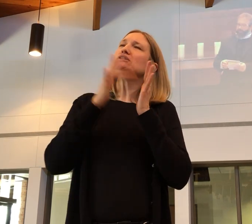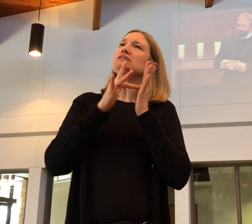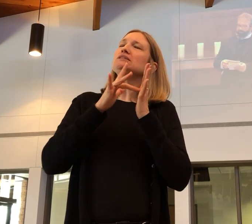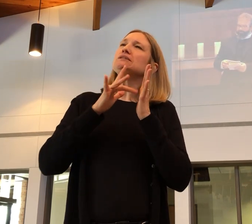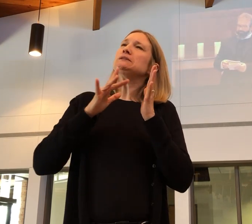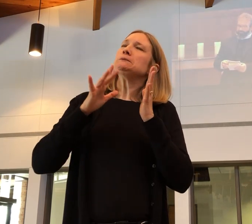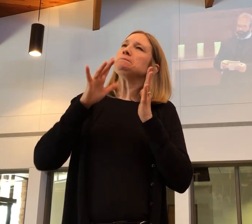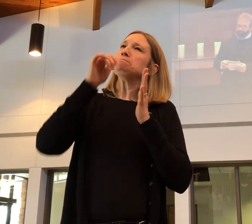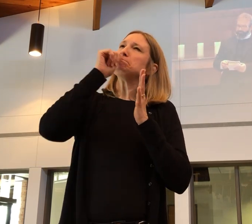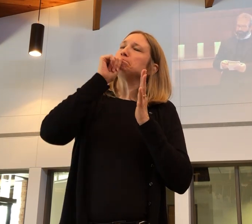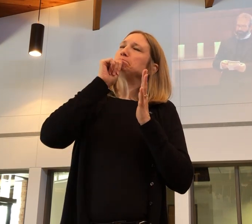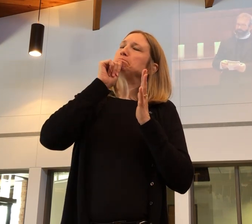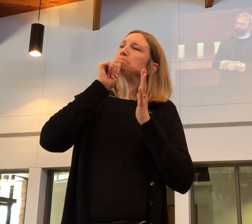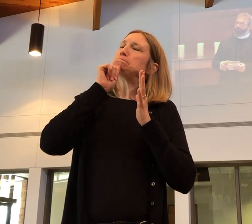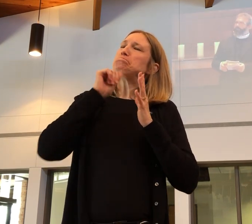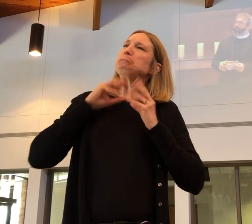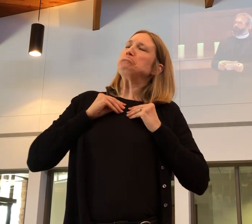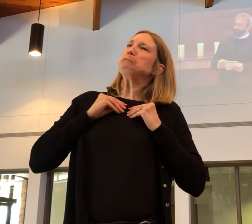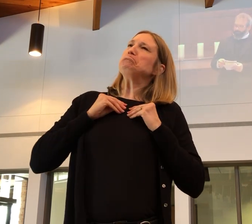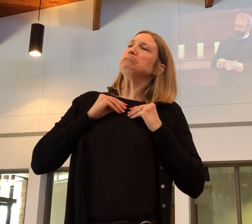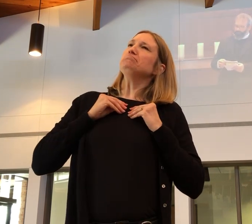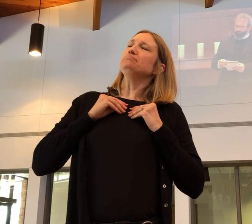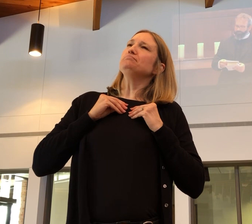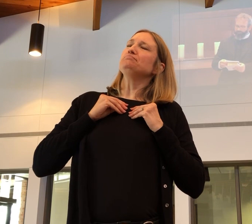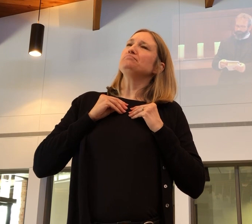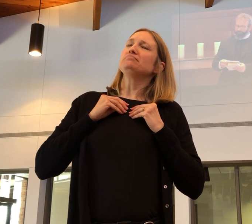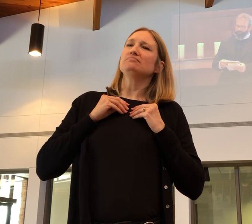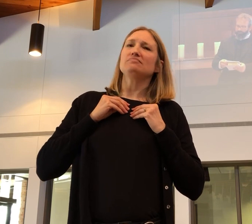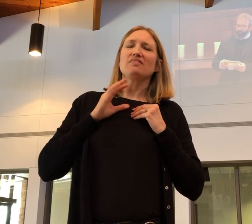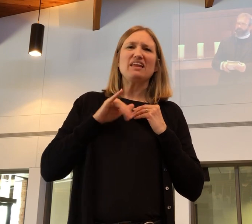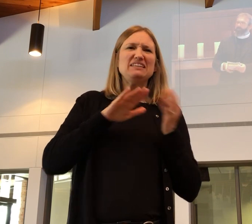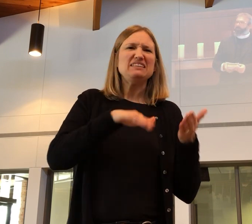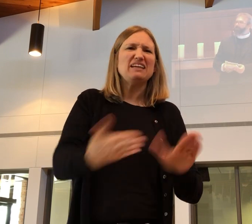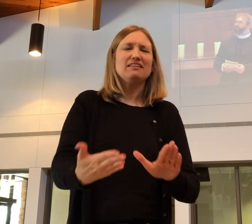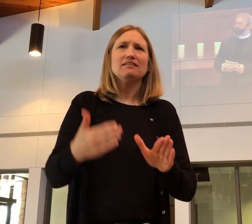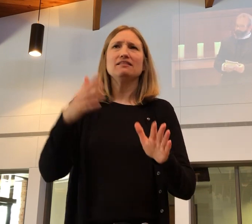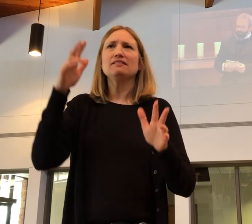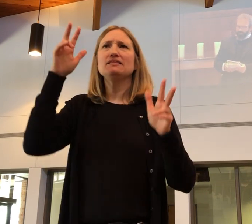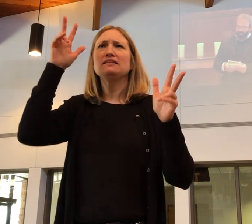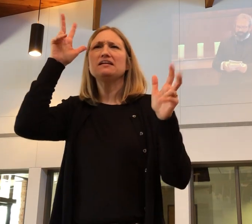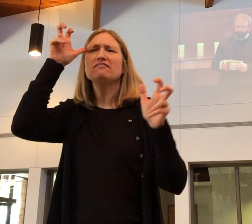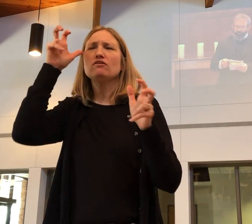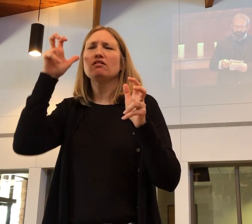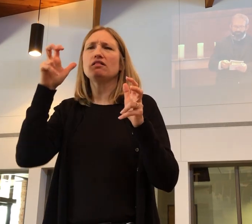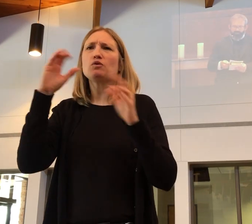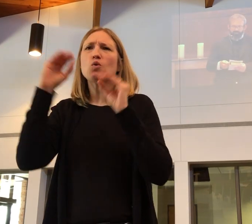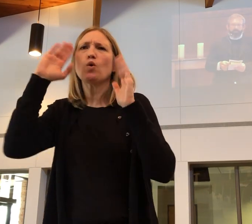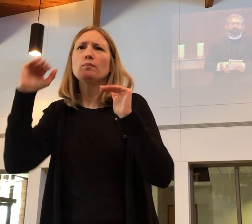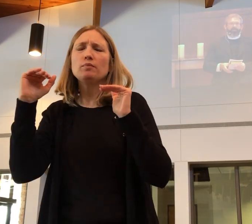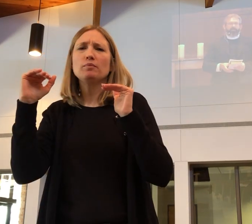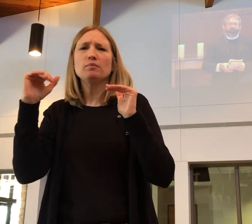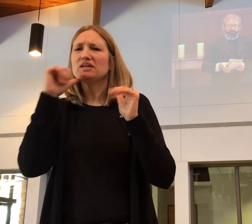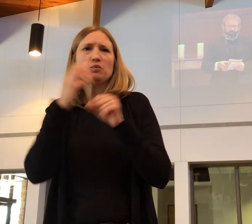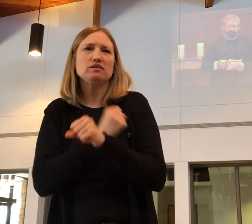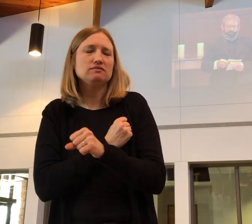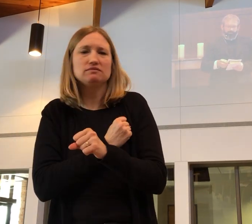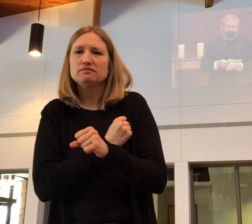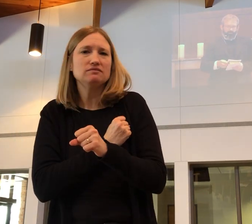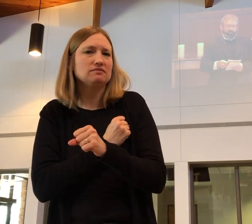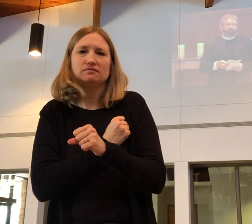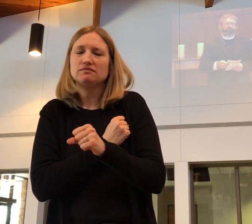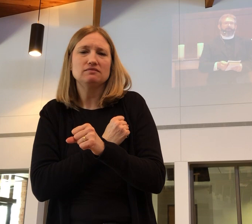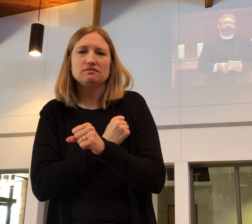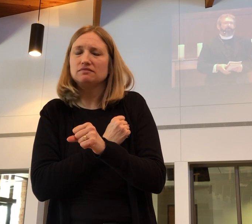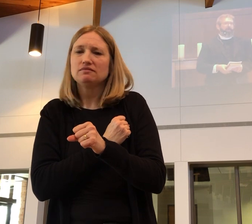That death, evil, and hopelessness didn't so much as win, as